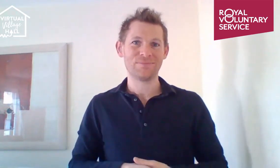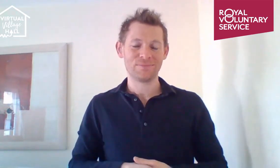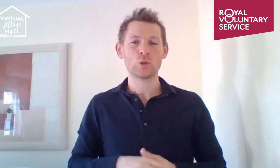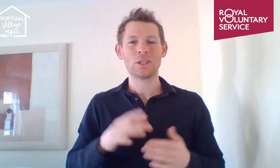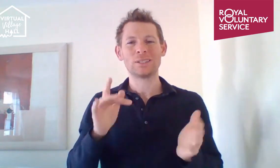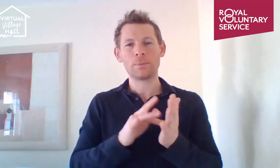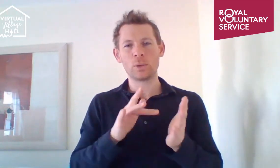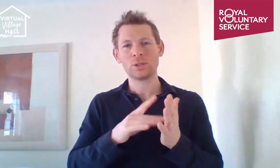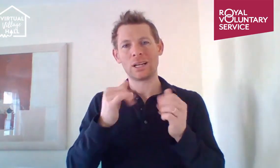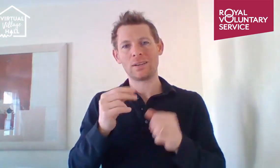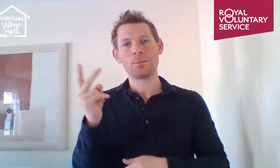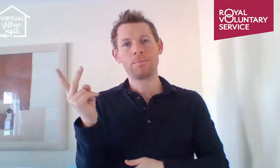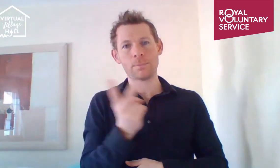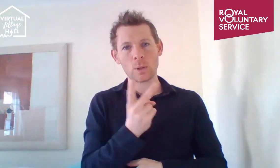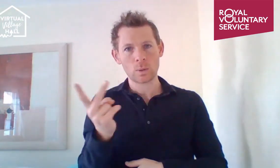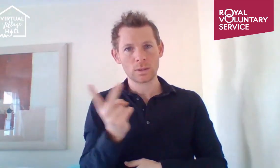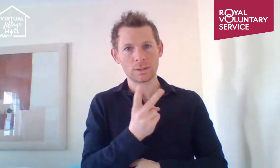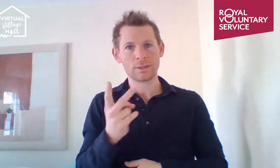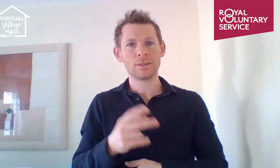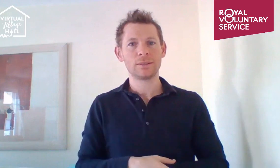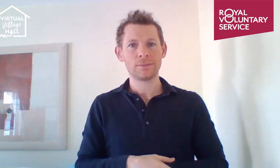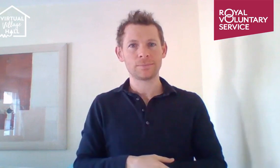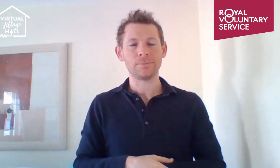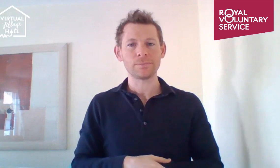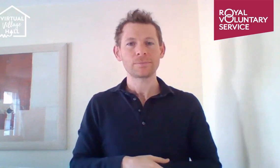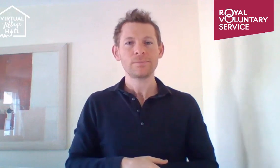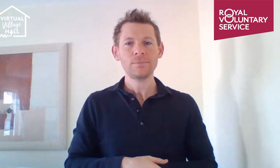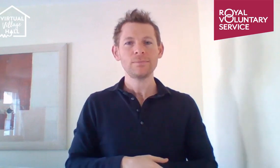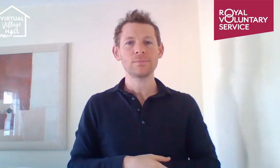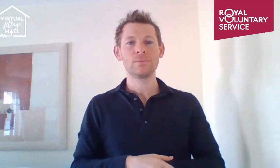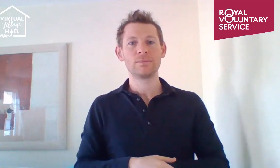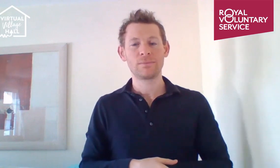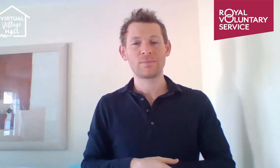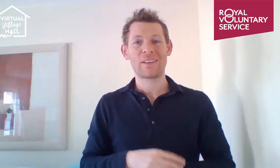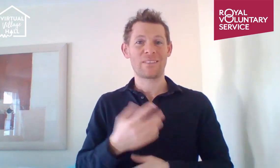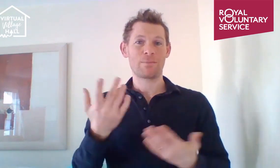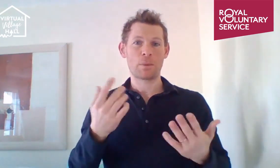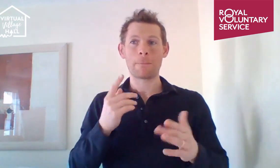actually better if we can do both and we can have access to both languages.